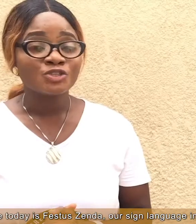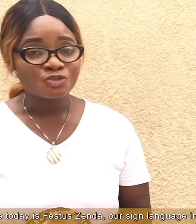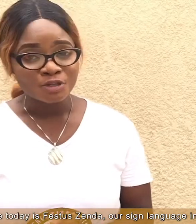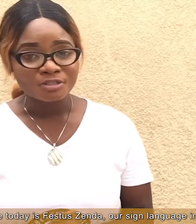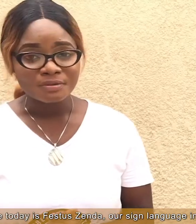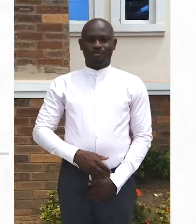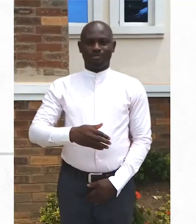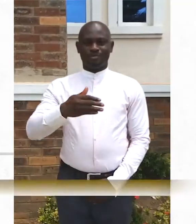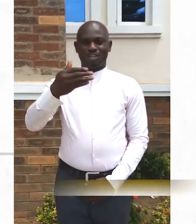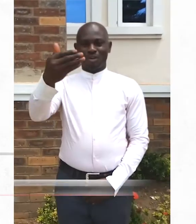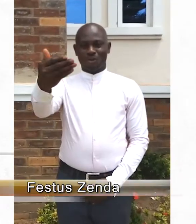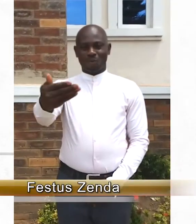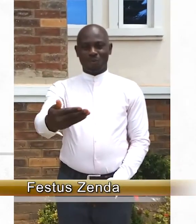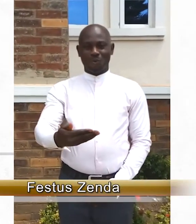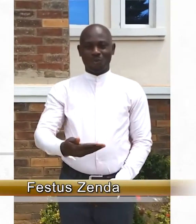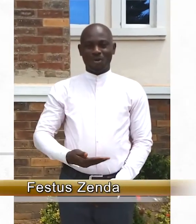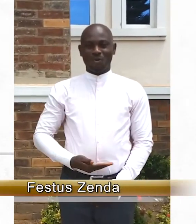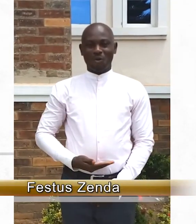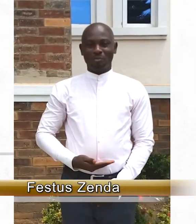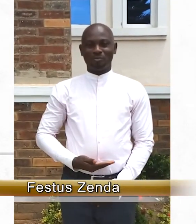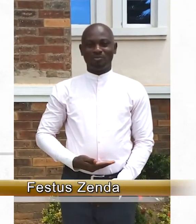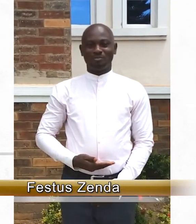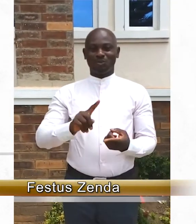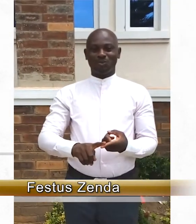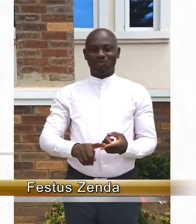language instructor.